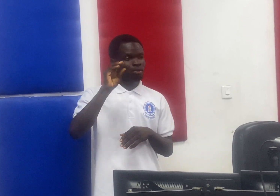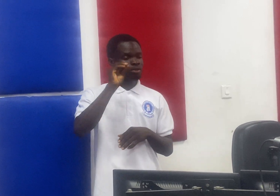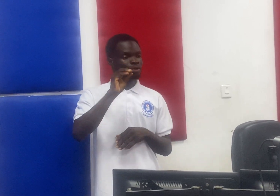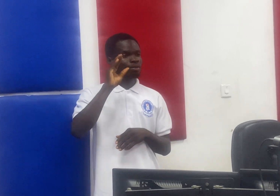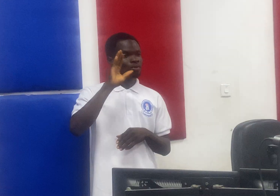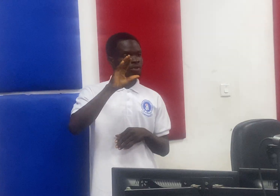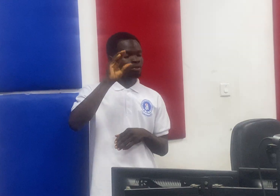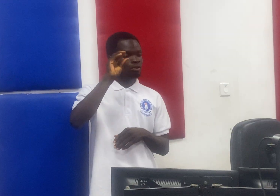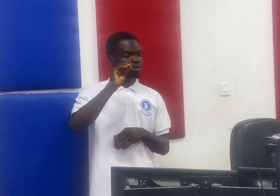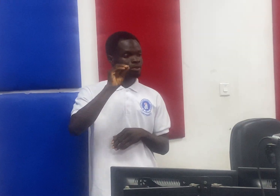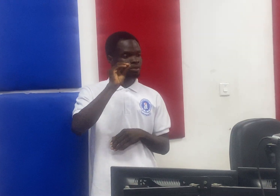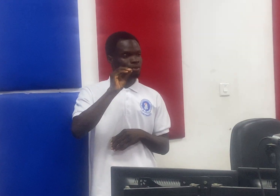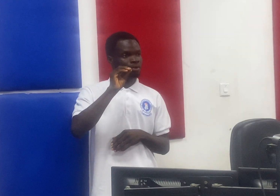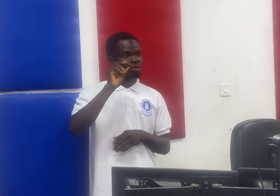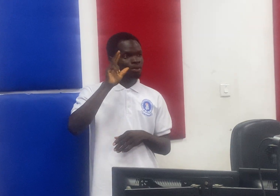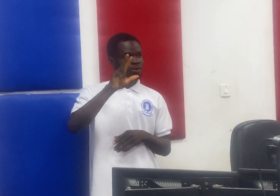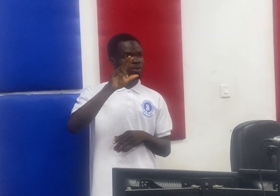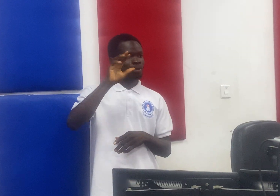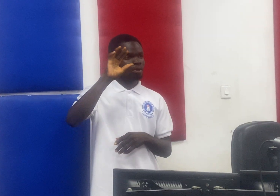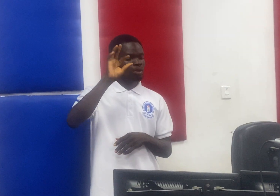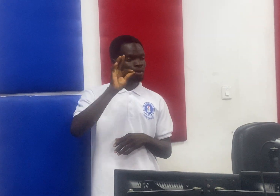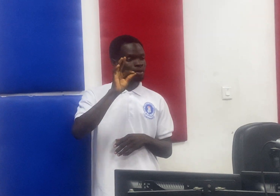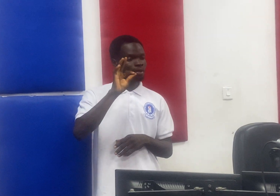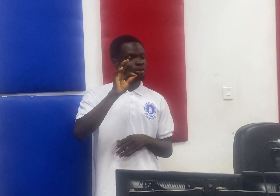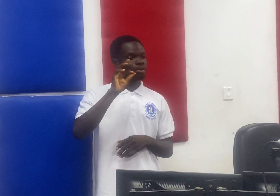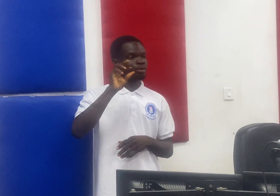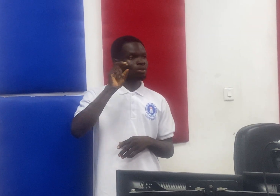3158. 050 392